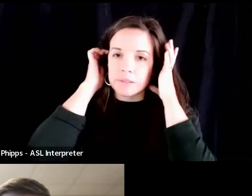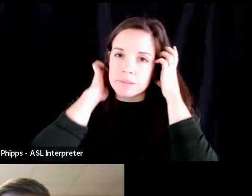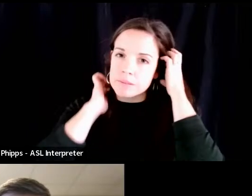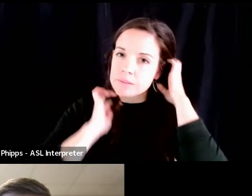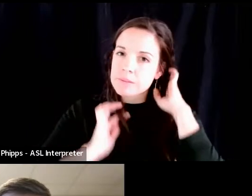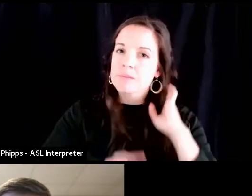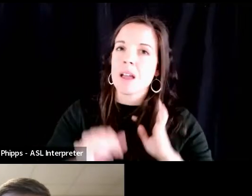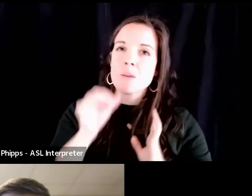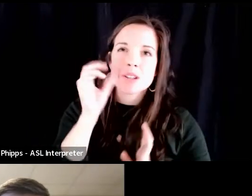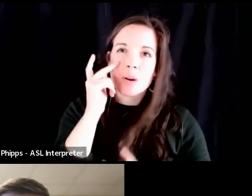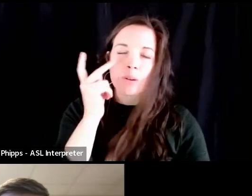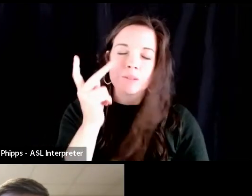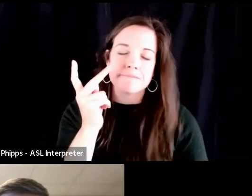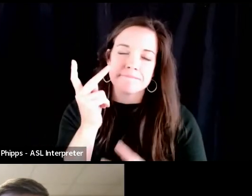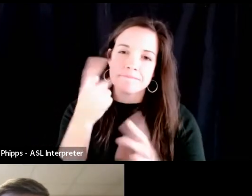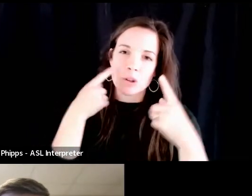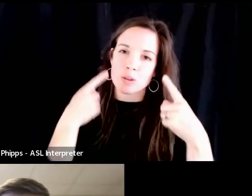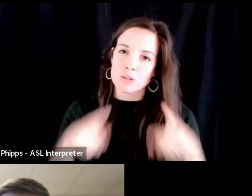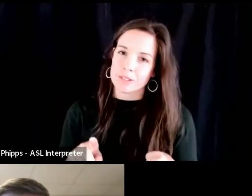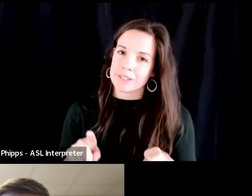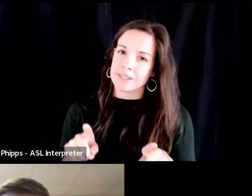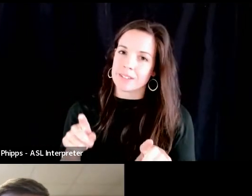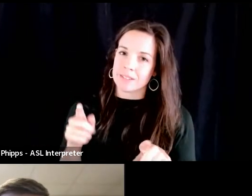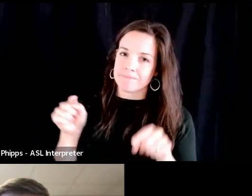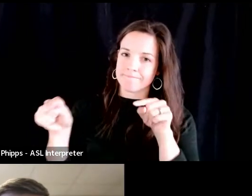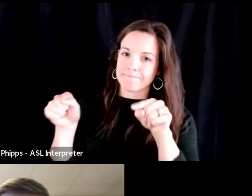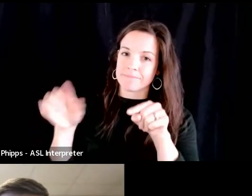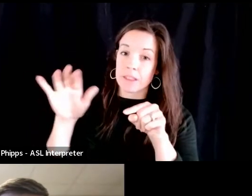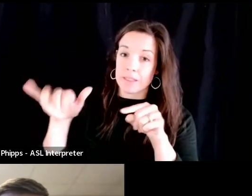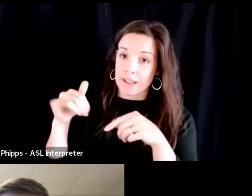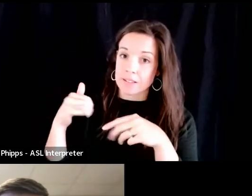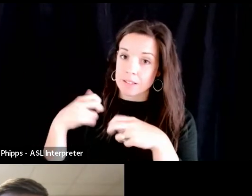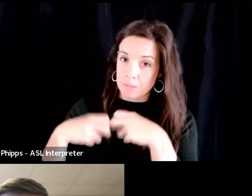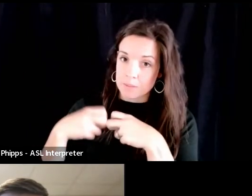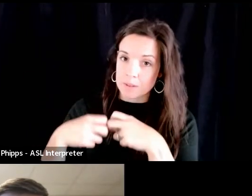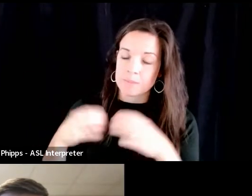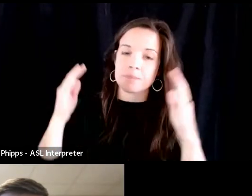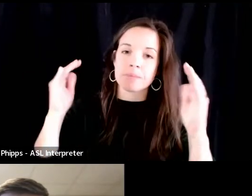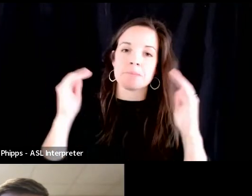don't see eye to eye, and that's an impediment. There's the cost,